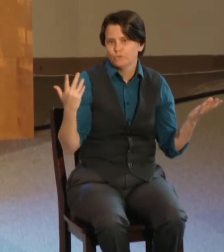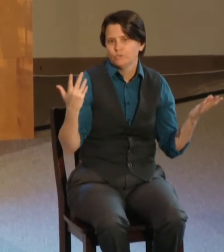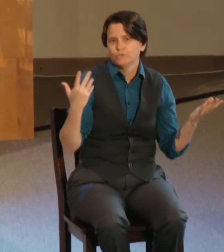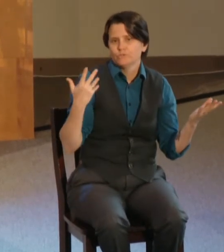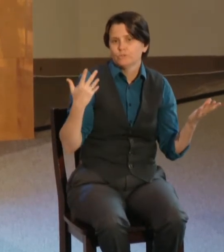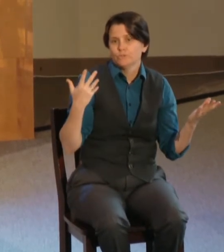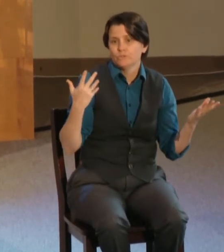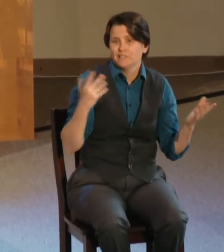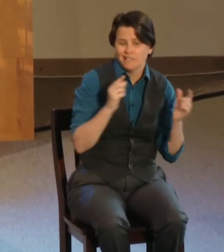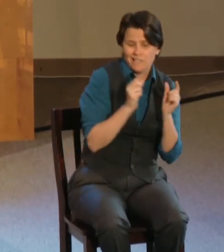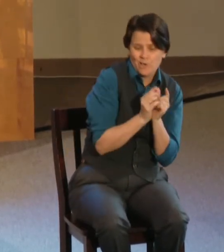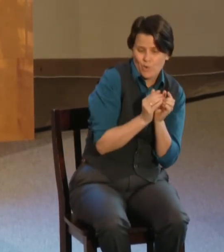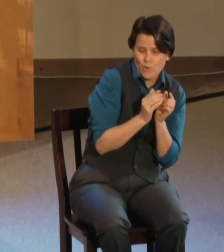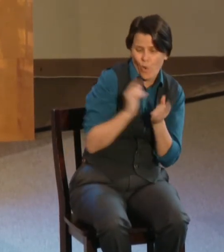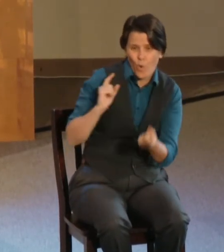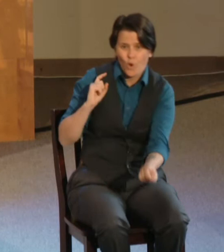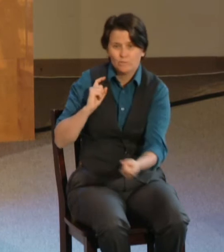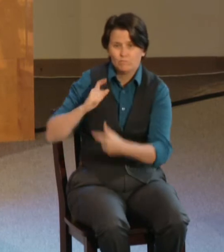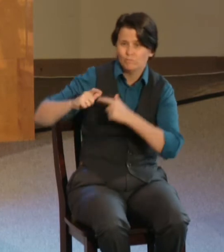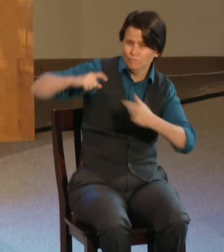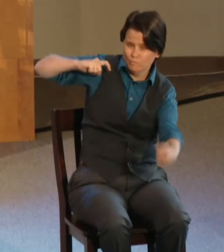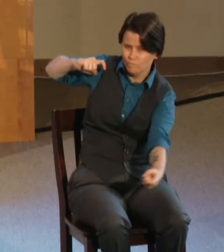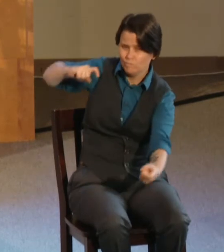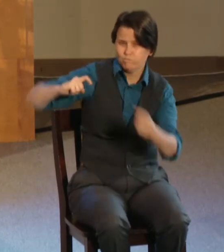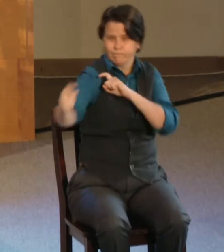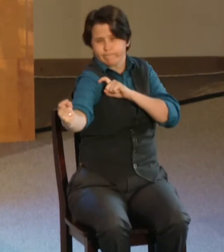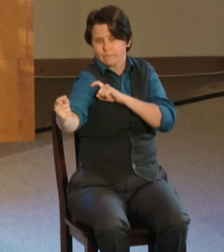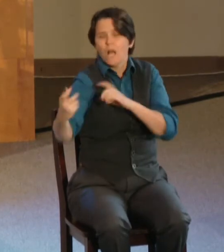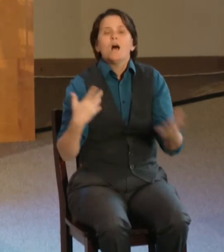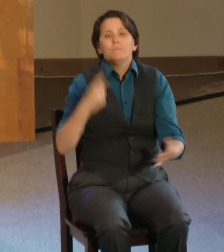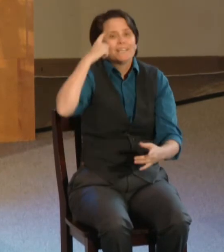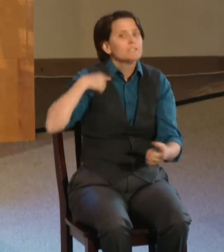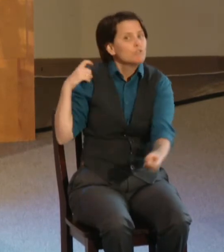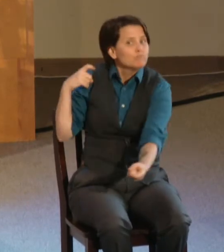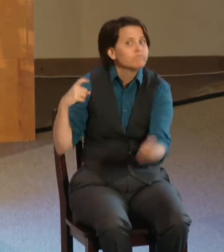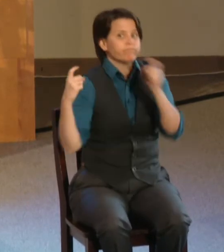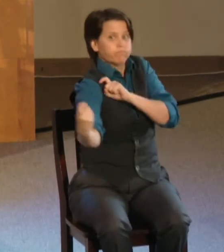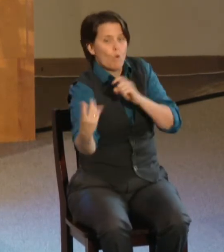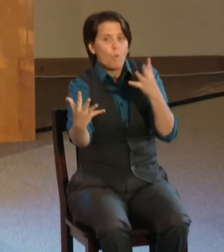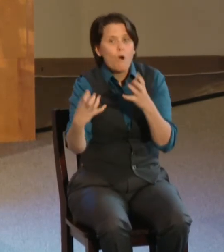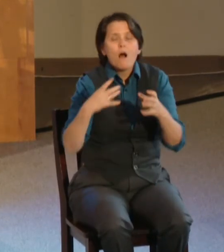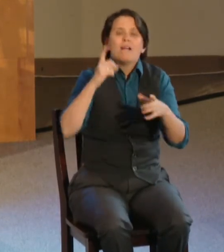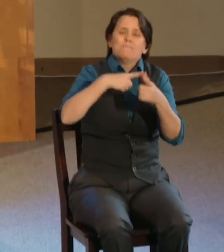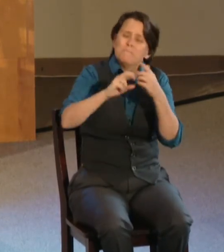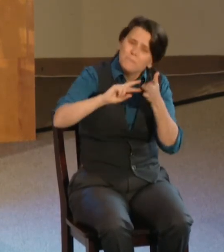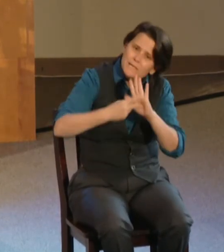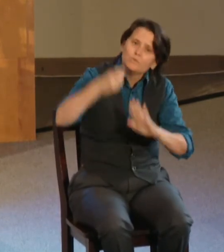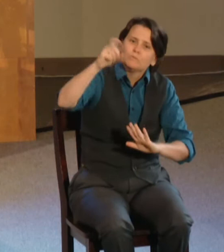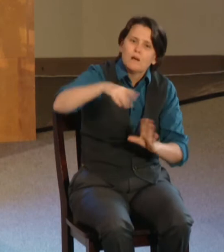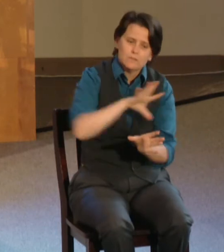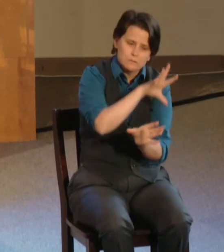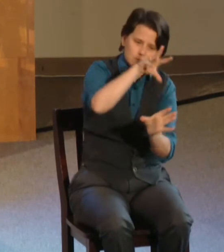means staying engaged with what's going on in the world and taking steps, actions to make